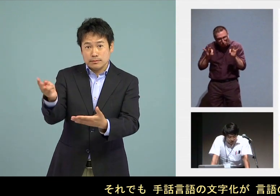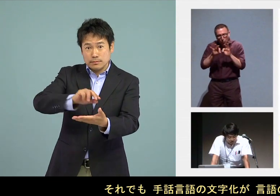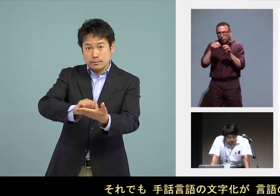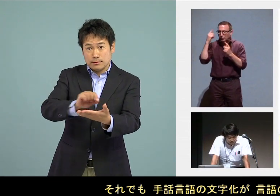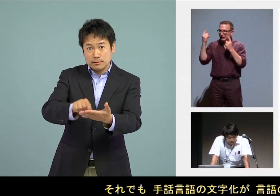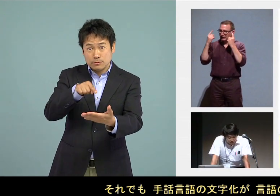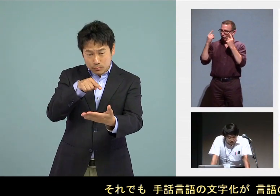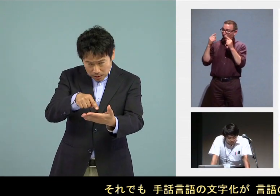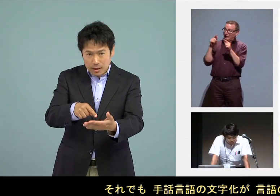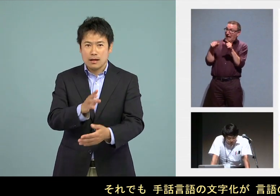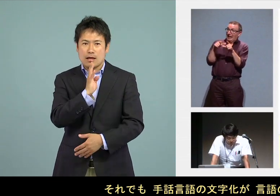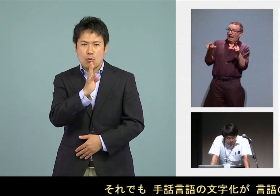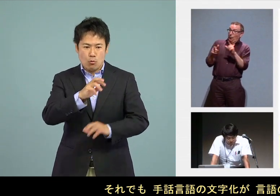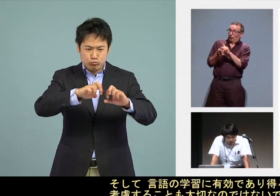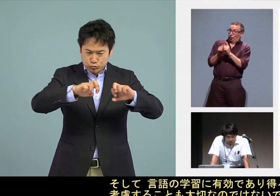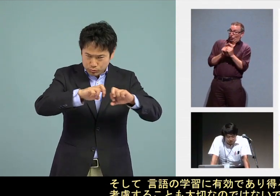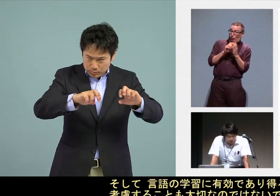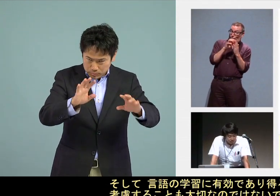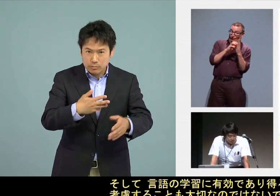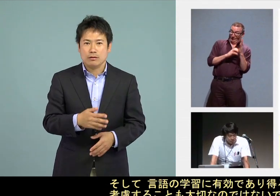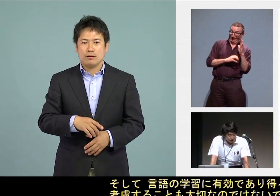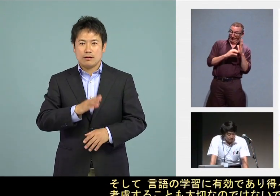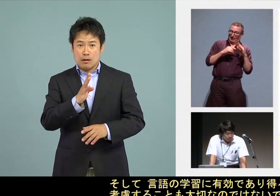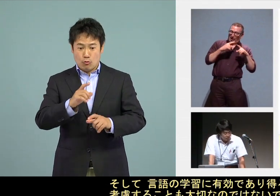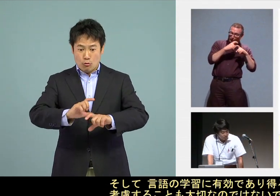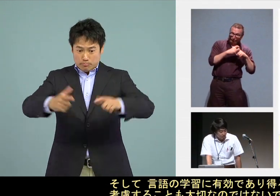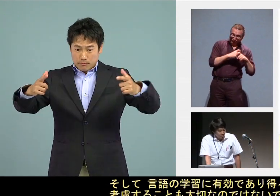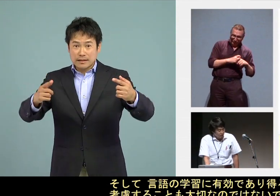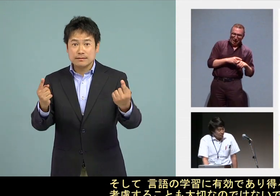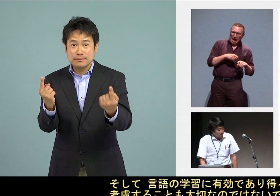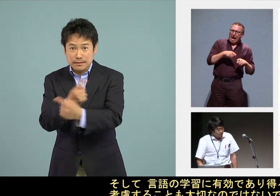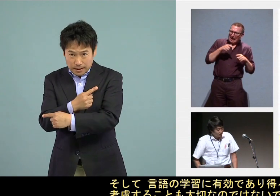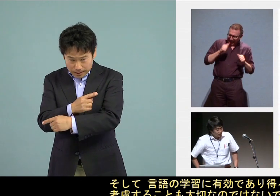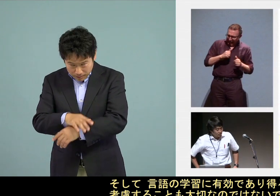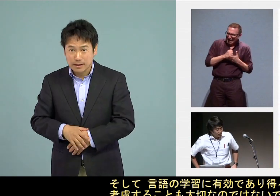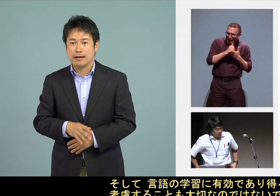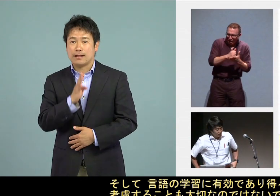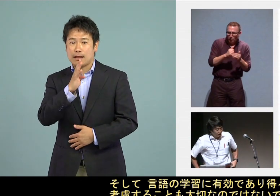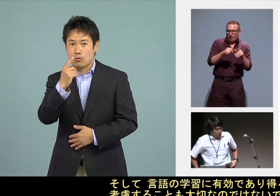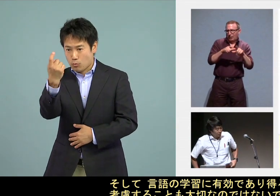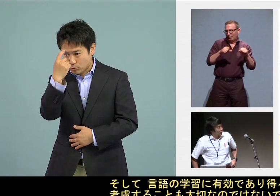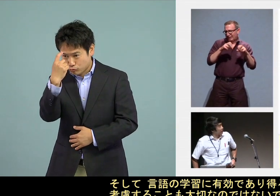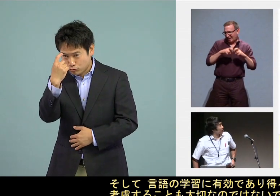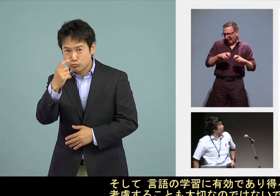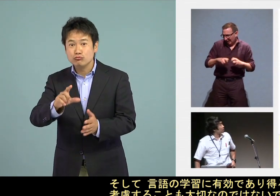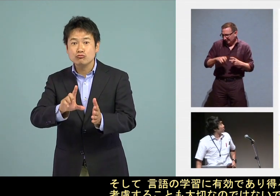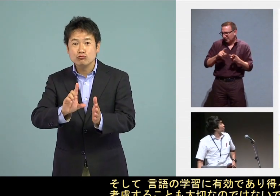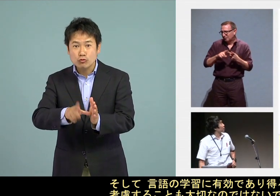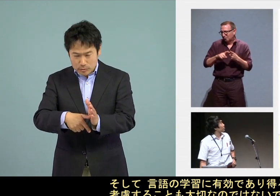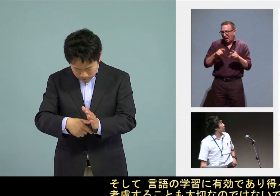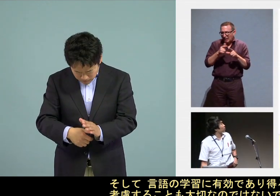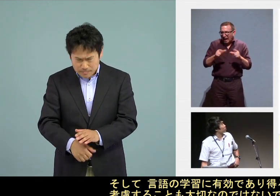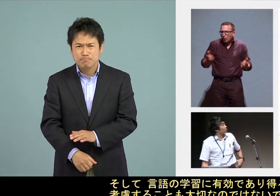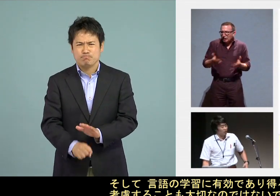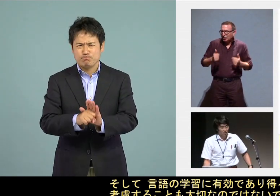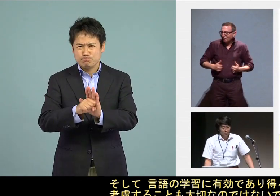that sign language transcription may be effective in linguistic analysis, language